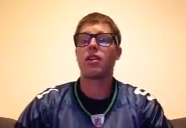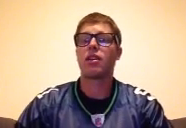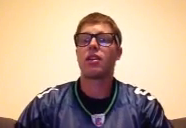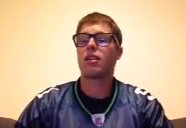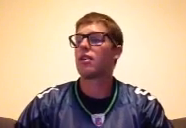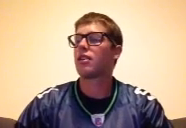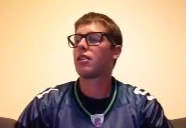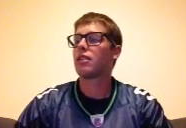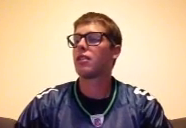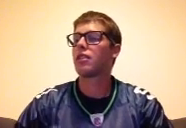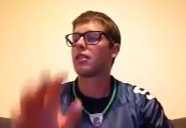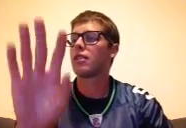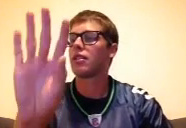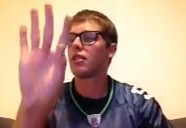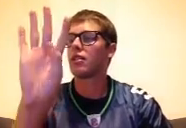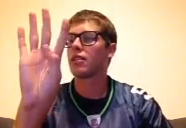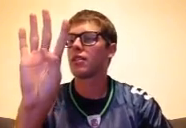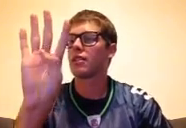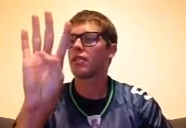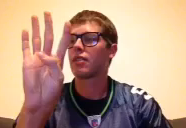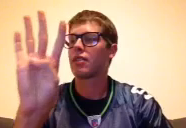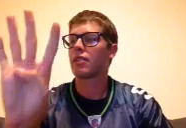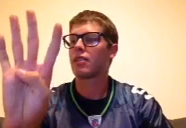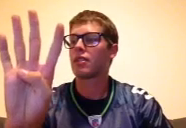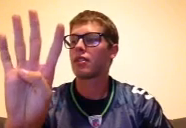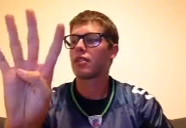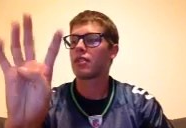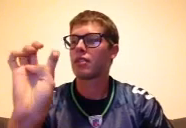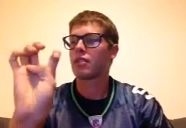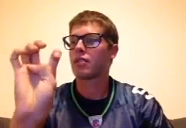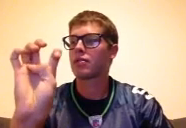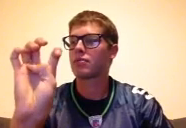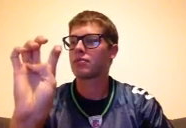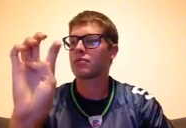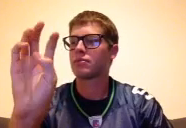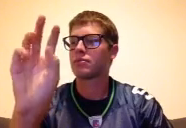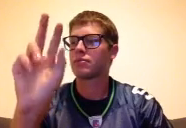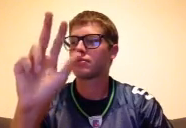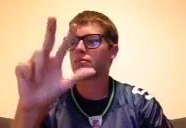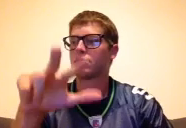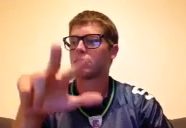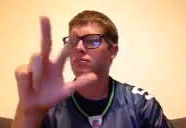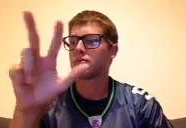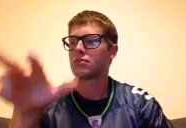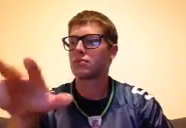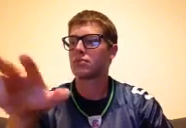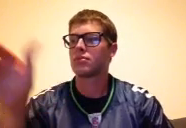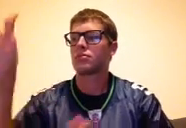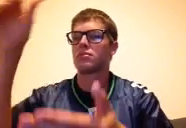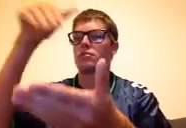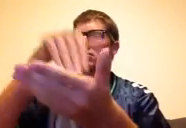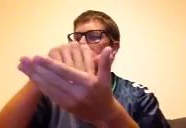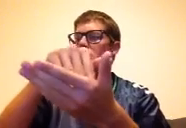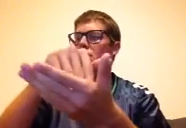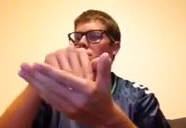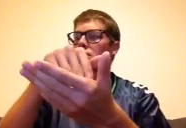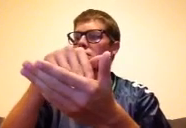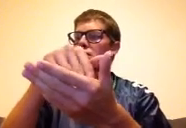Little news, everyone. The Little Weeks down at Corbett are coming in, so I want everyone to think little. Little is the new big.